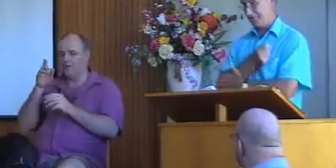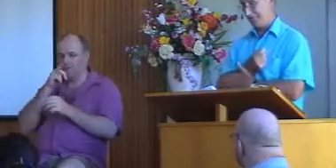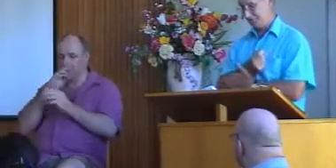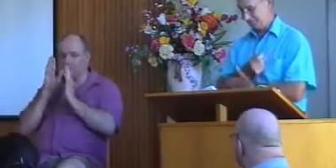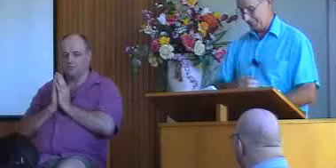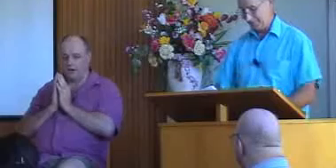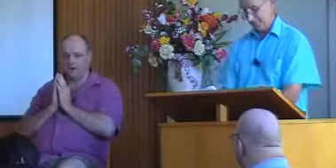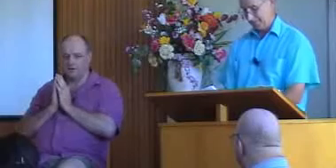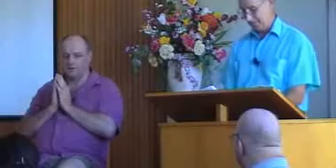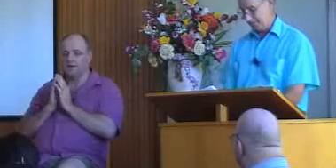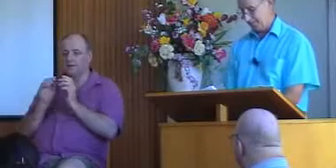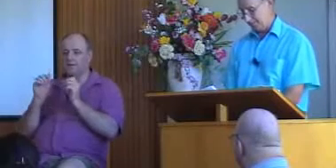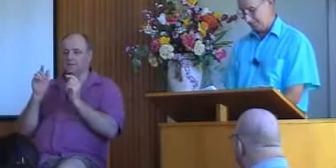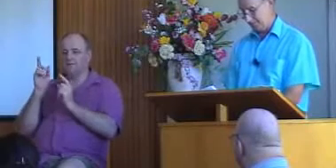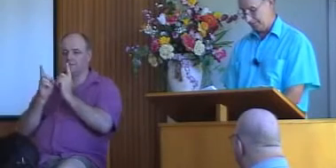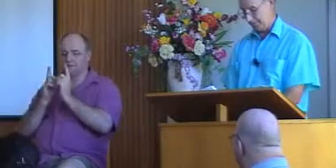Totally gone.